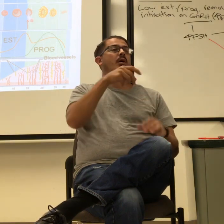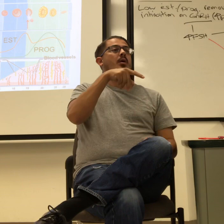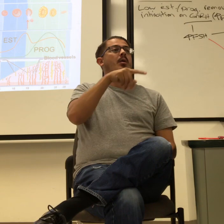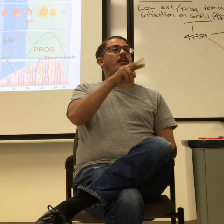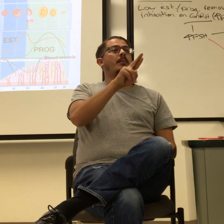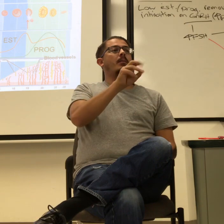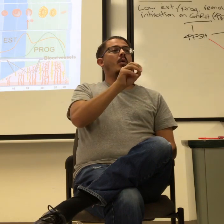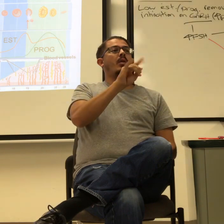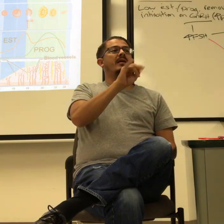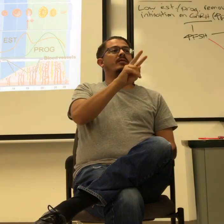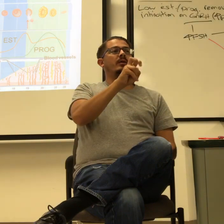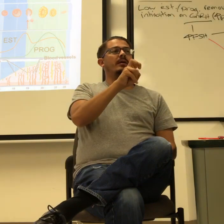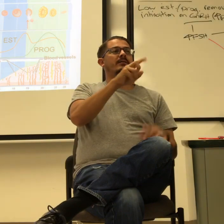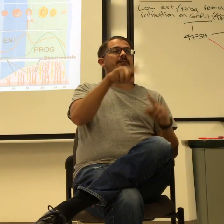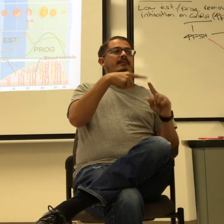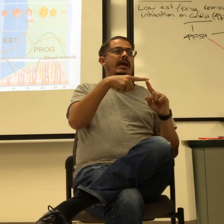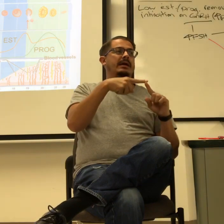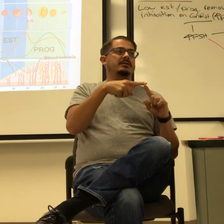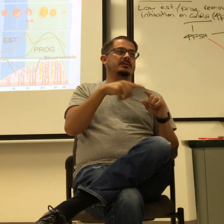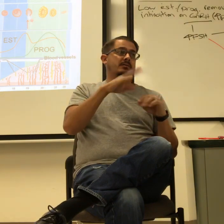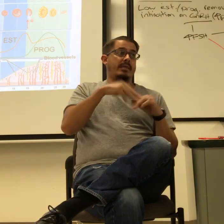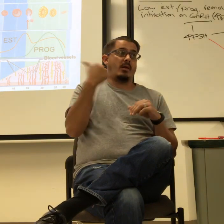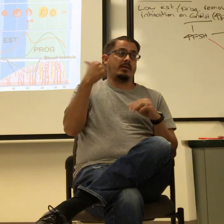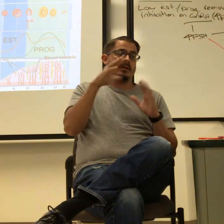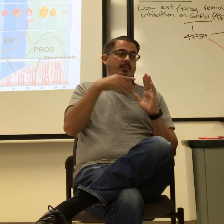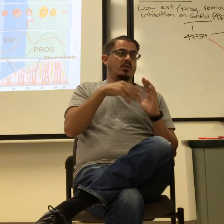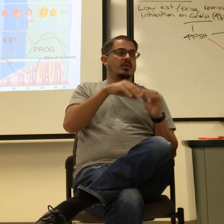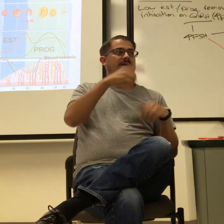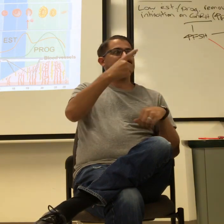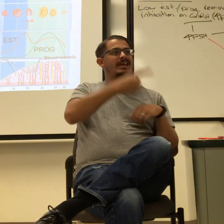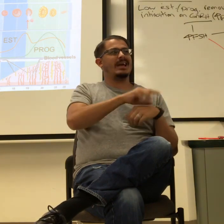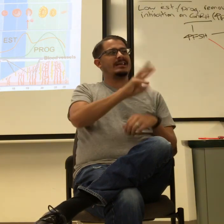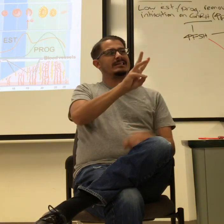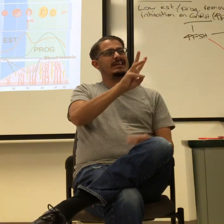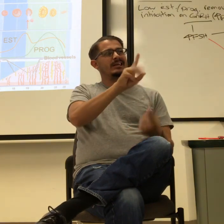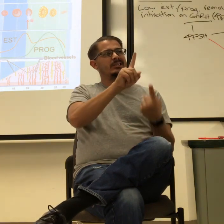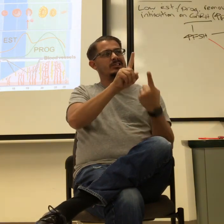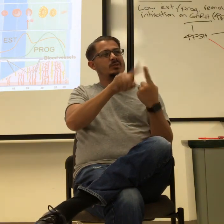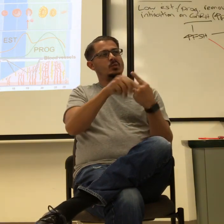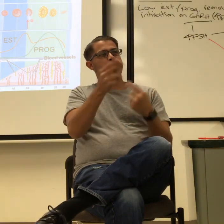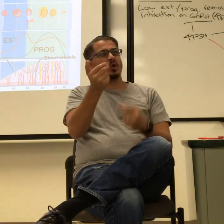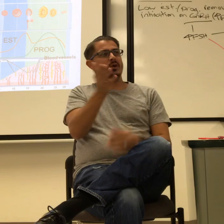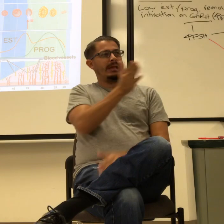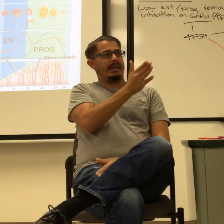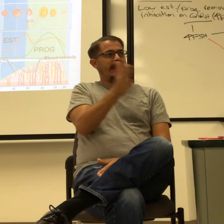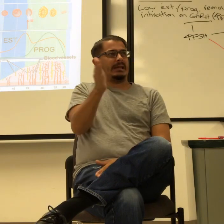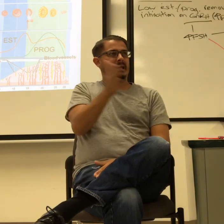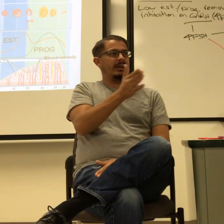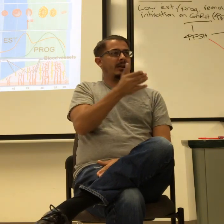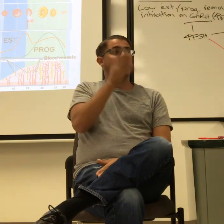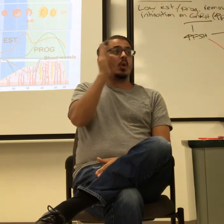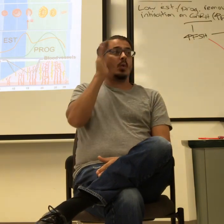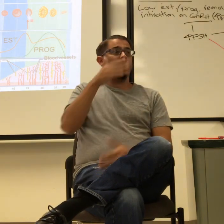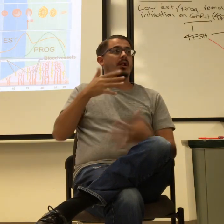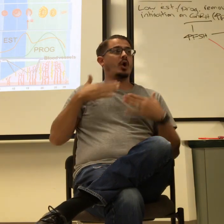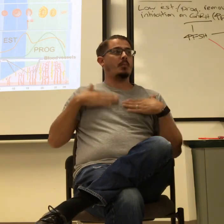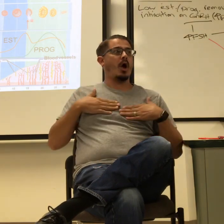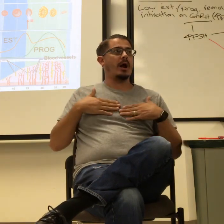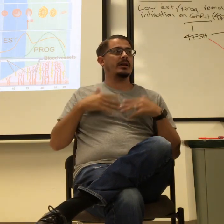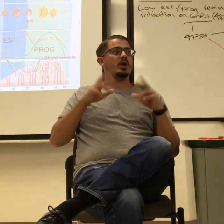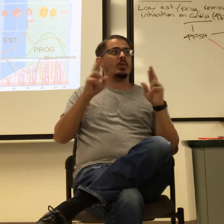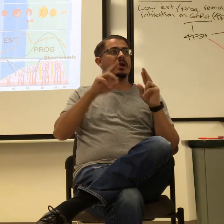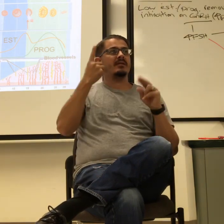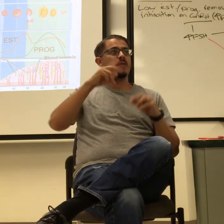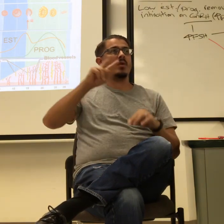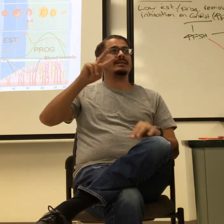remind you of the days, I mean, it's right there on the table. Day 6 to 13. We're going to get ready for the